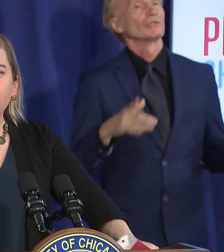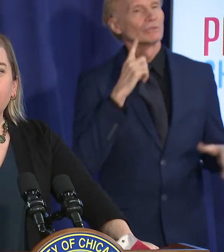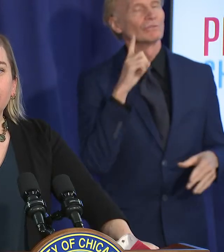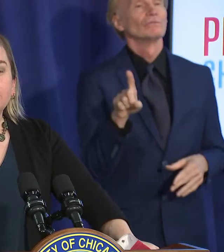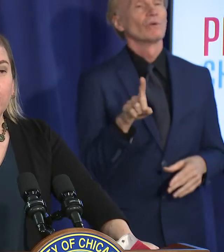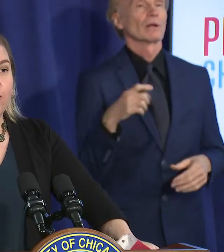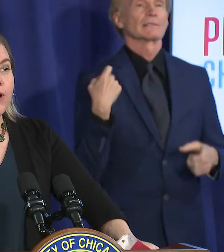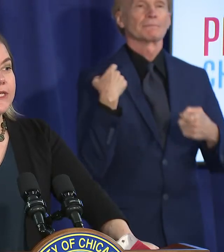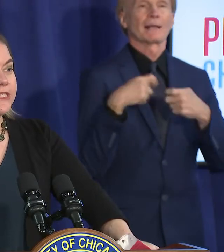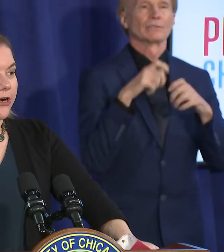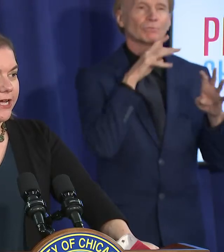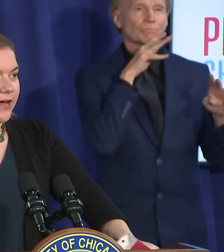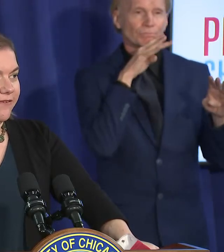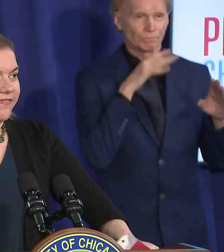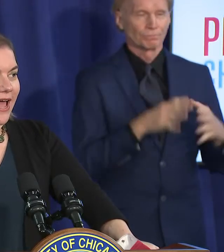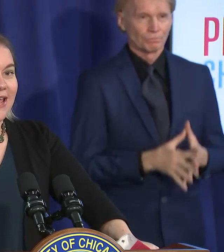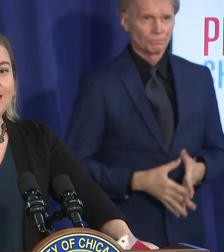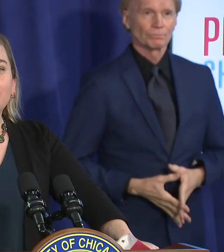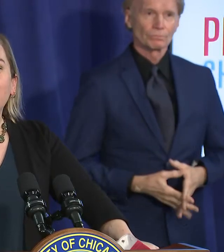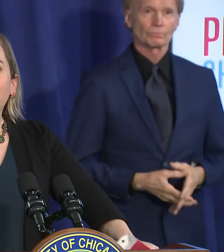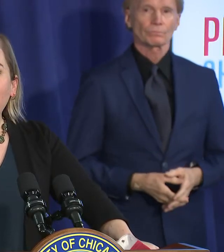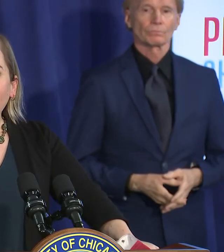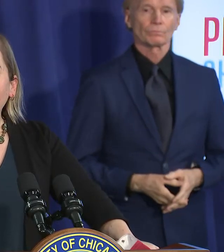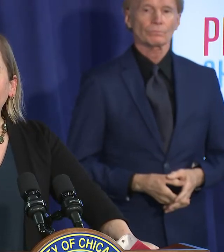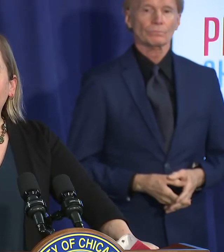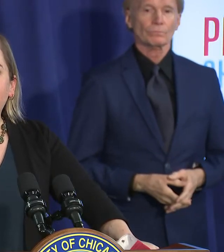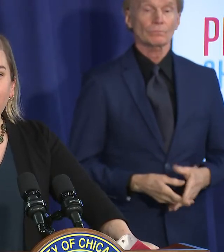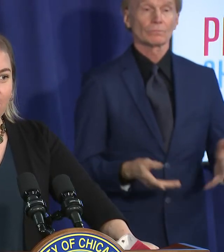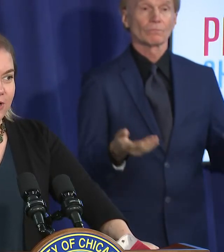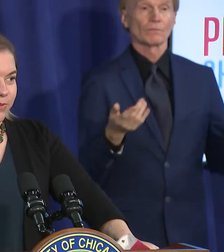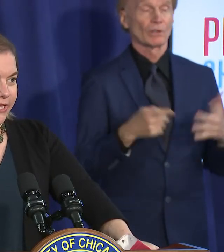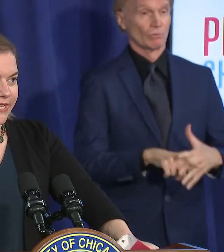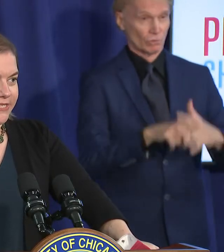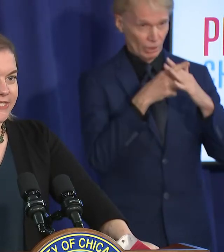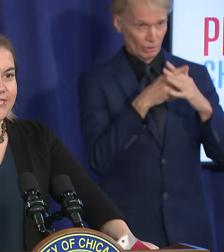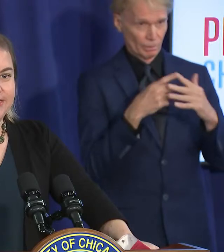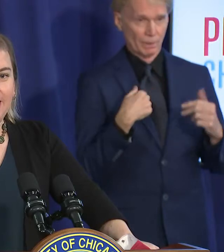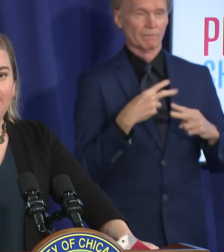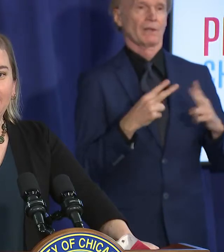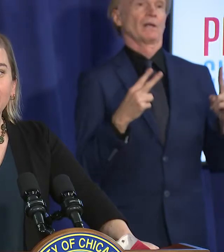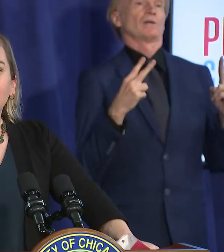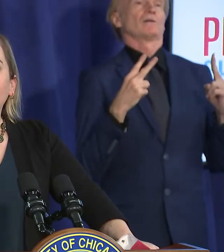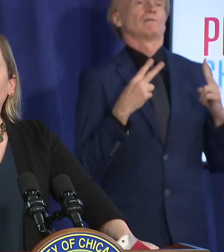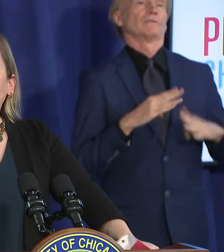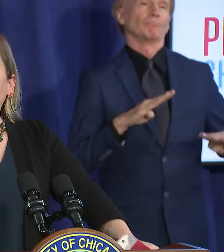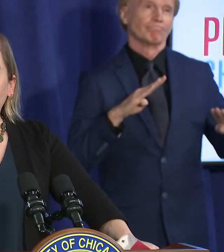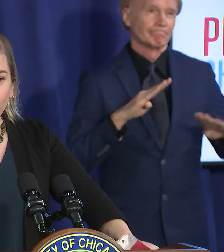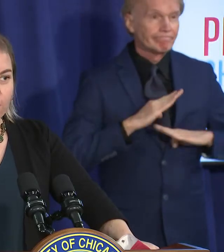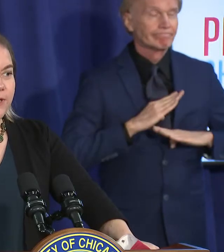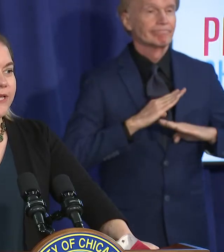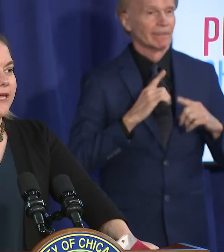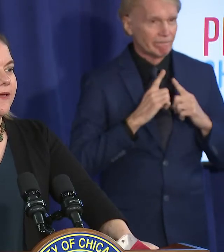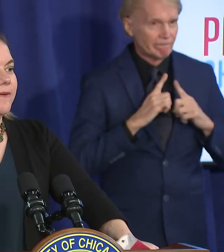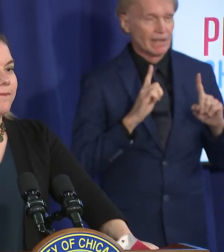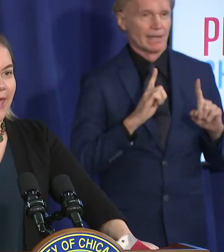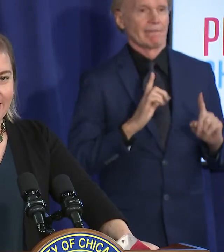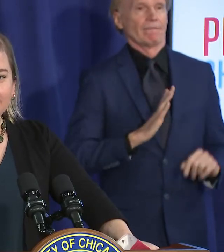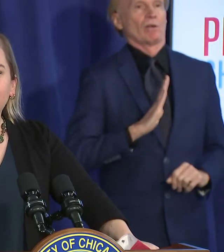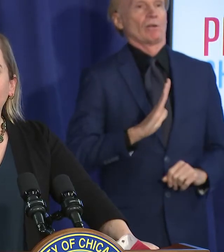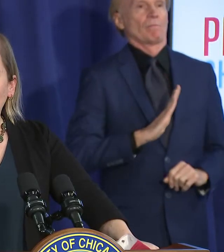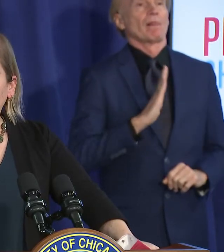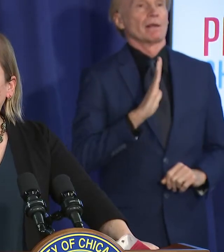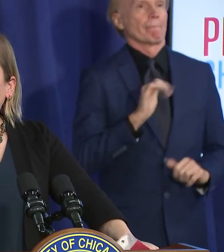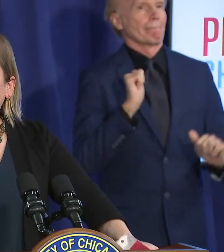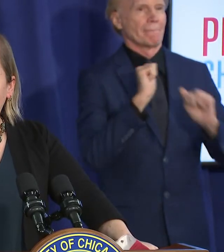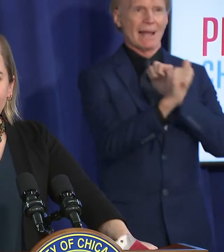Spanish. So, starting off, I am very, very pleased to say that we have formally